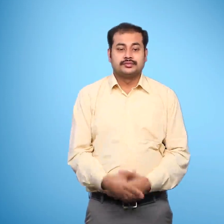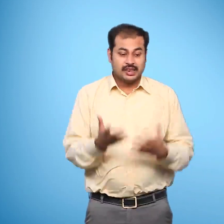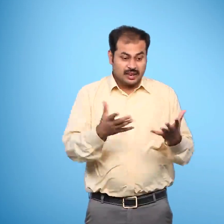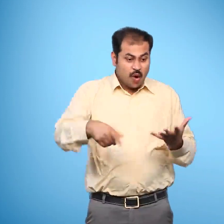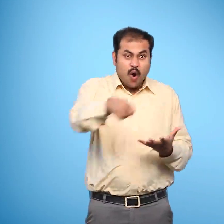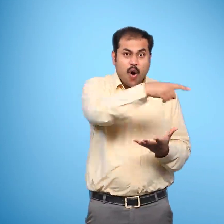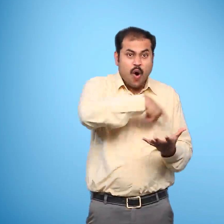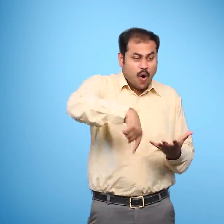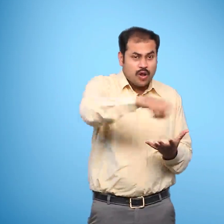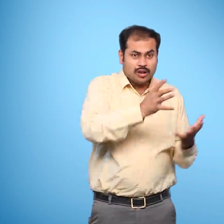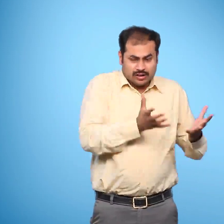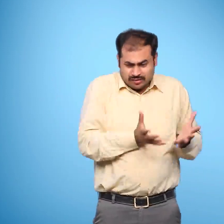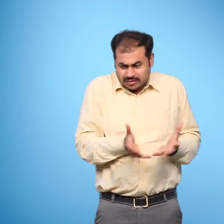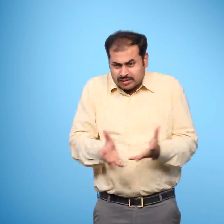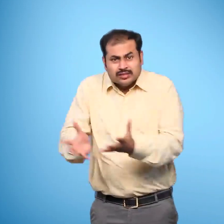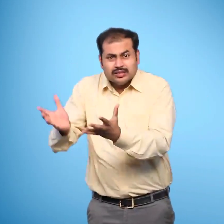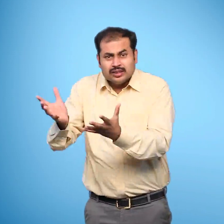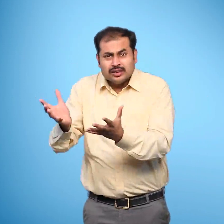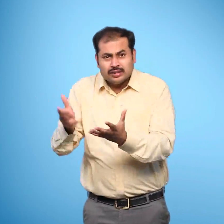Can she carry all the things?